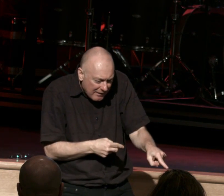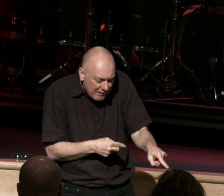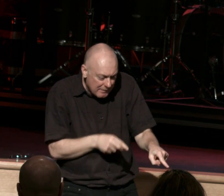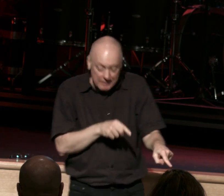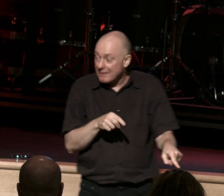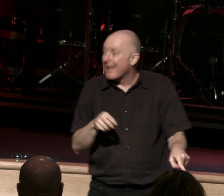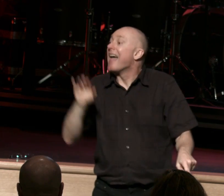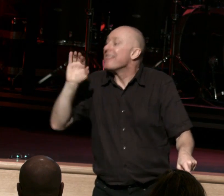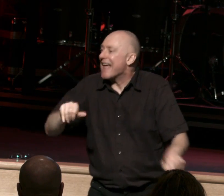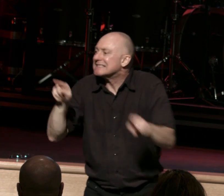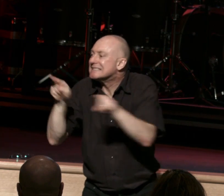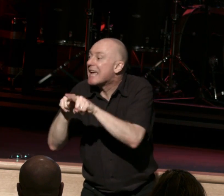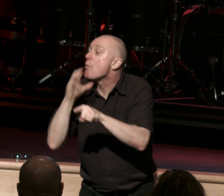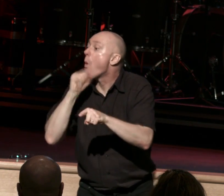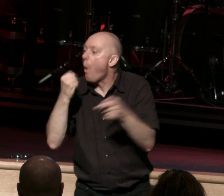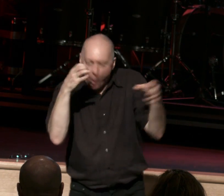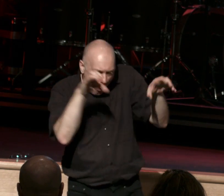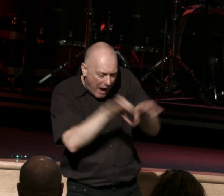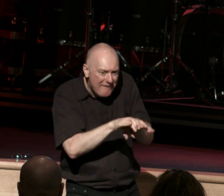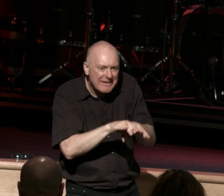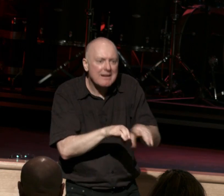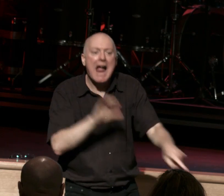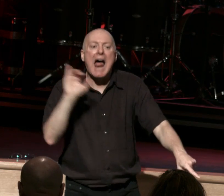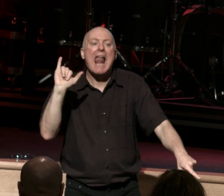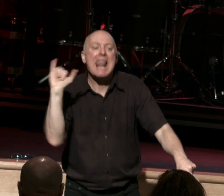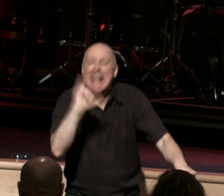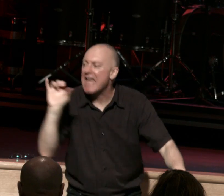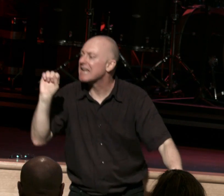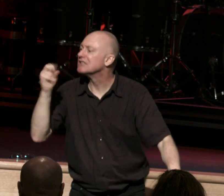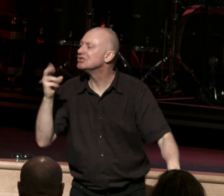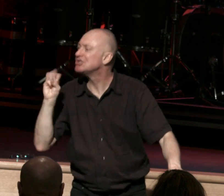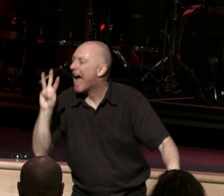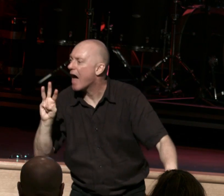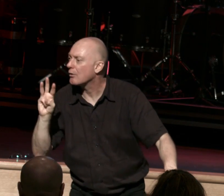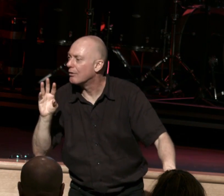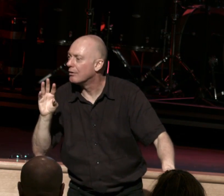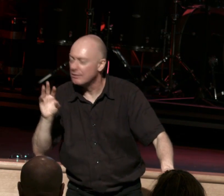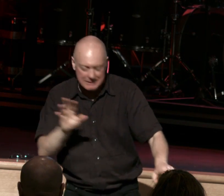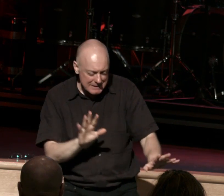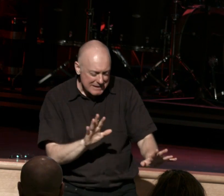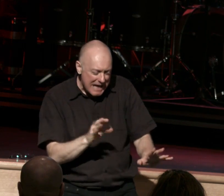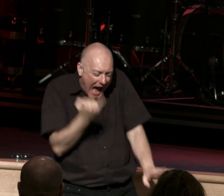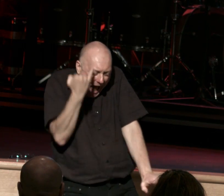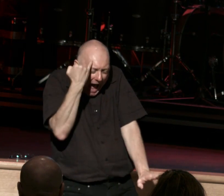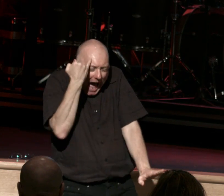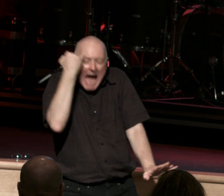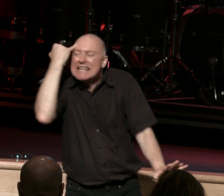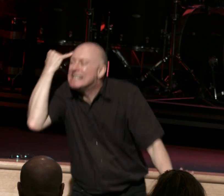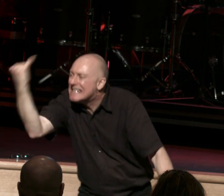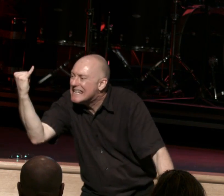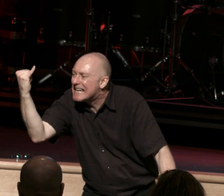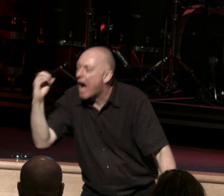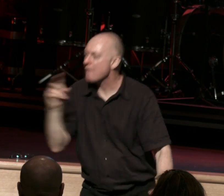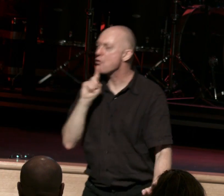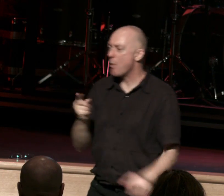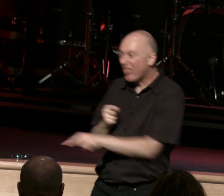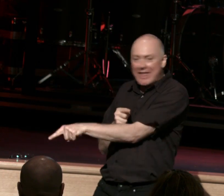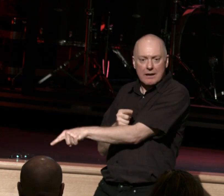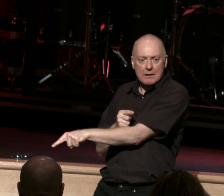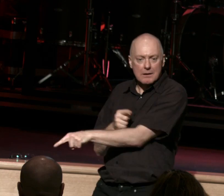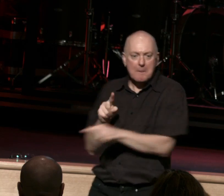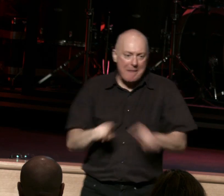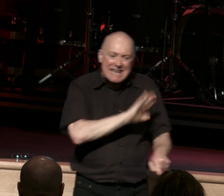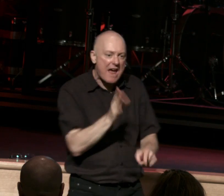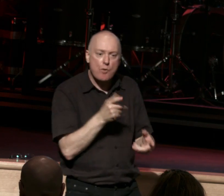representing. This, then, is the old covenant that the author wants us to see. It gives you an idea of the real